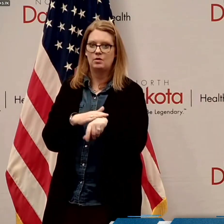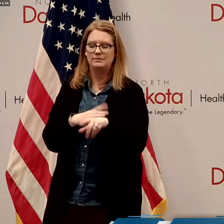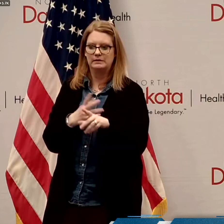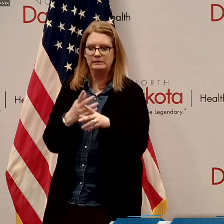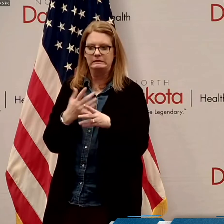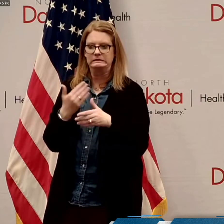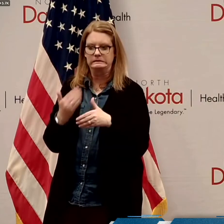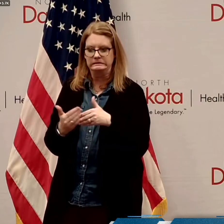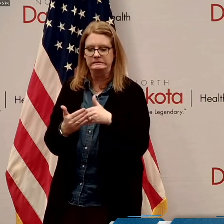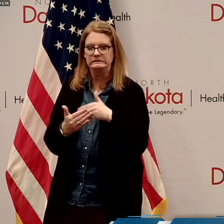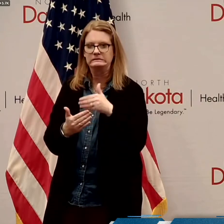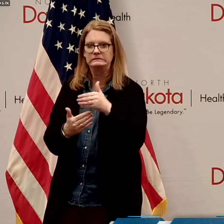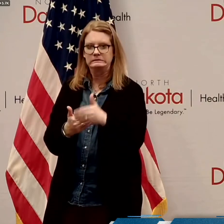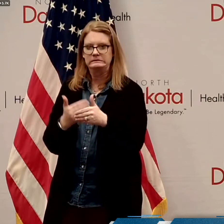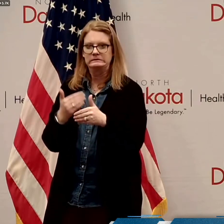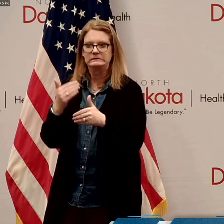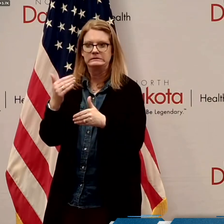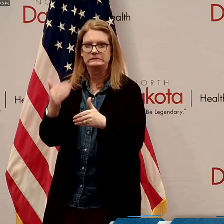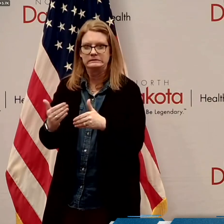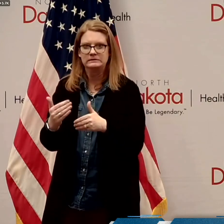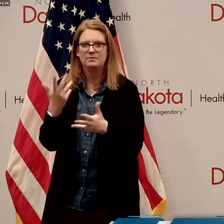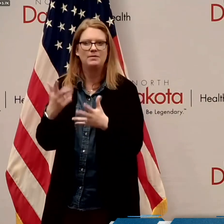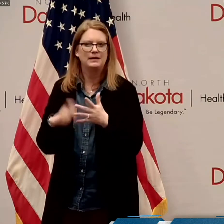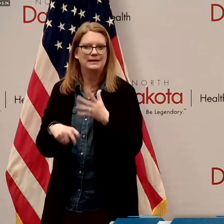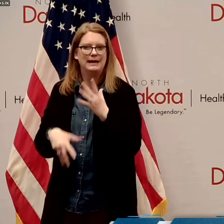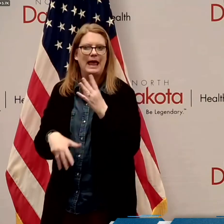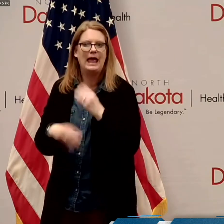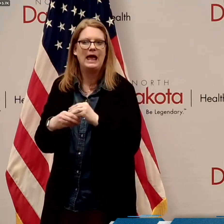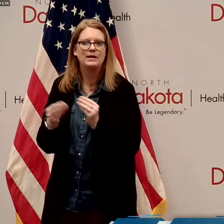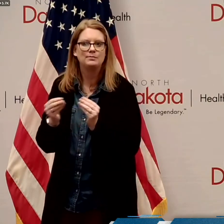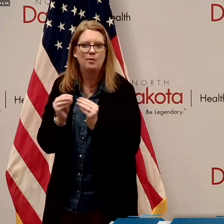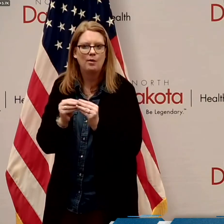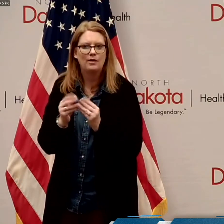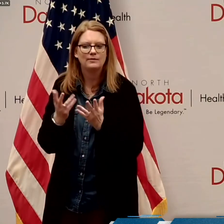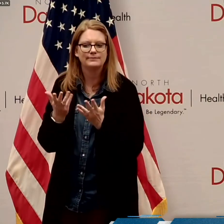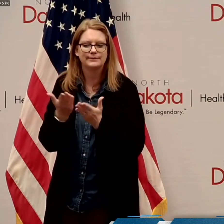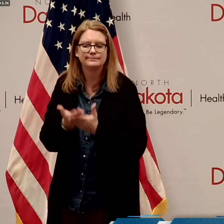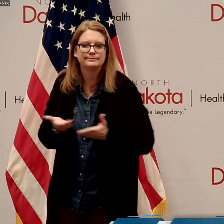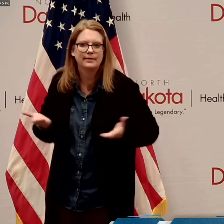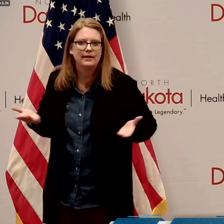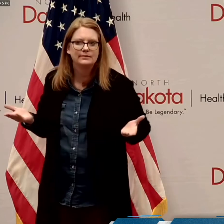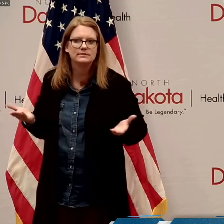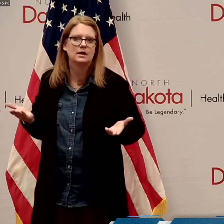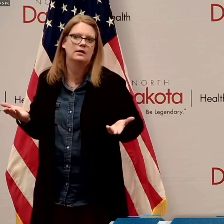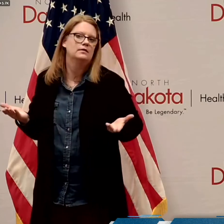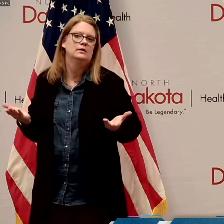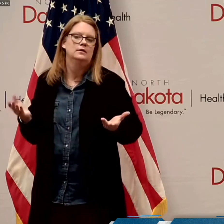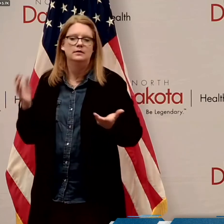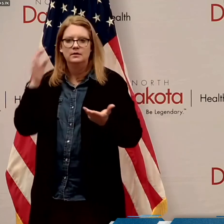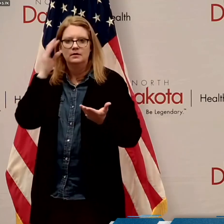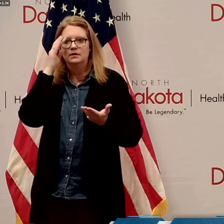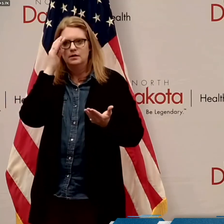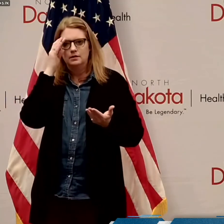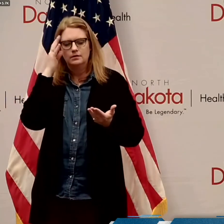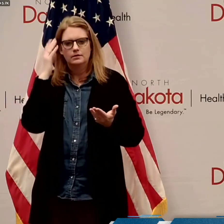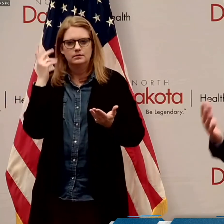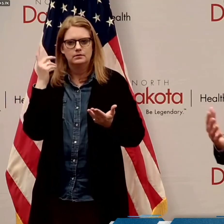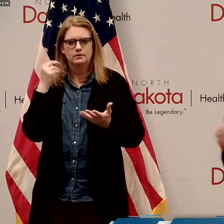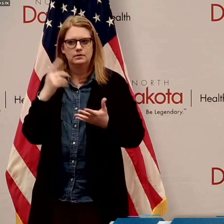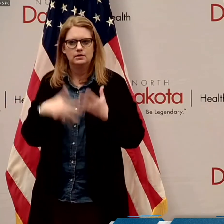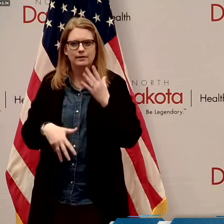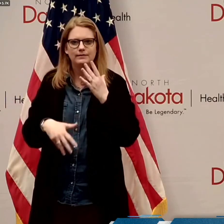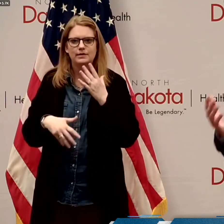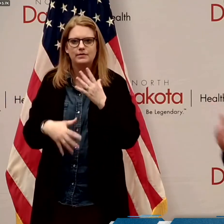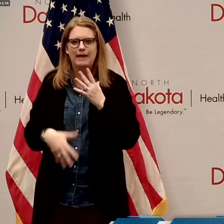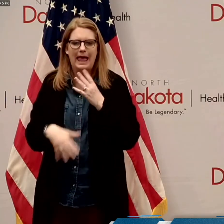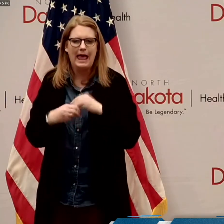maybe you need to reload your inventory in terms of the the inventory to, restock your